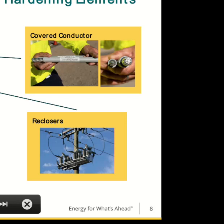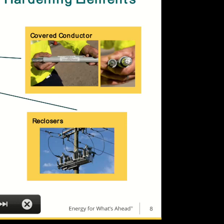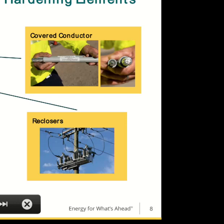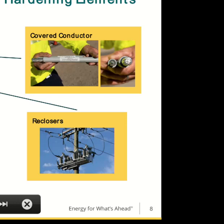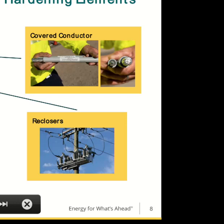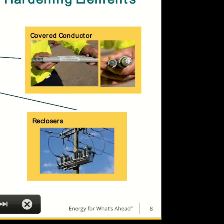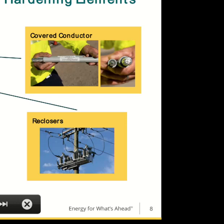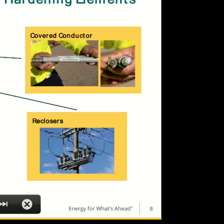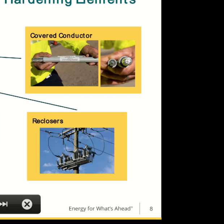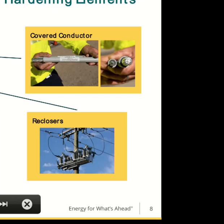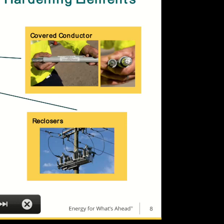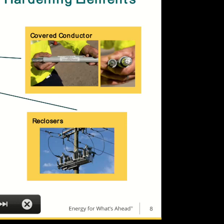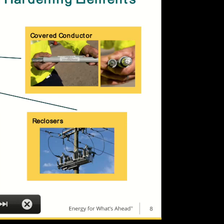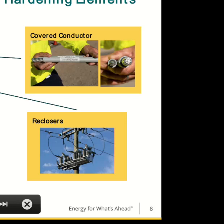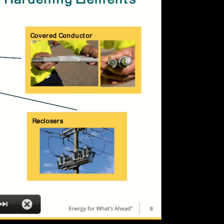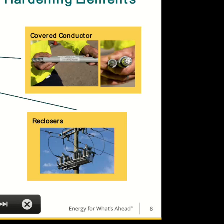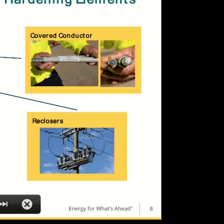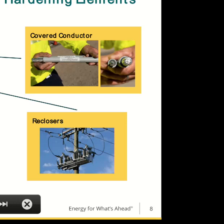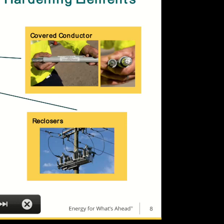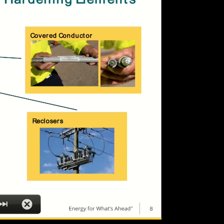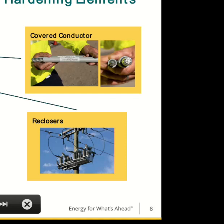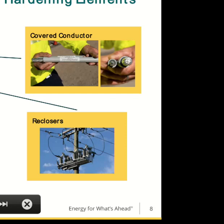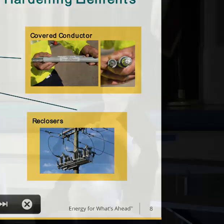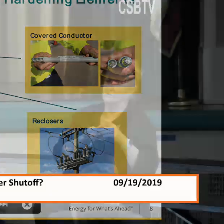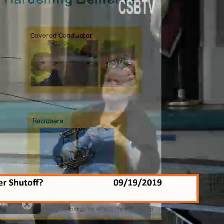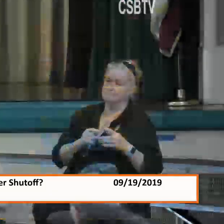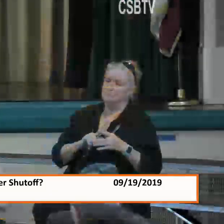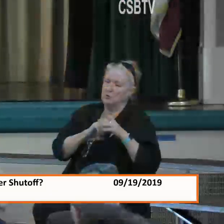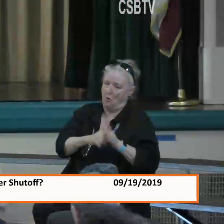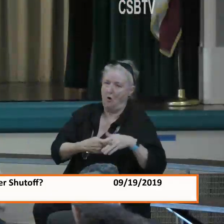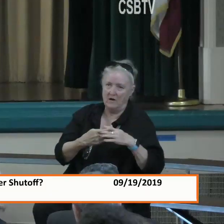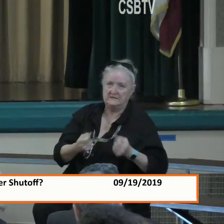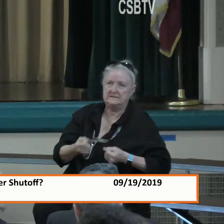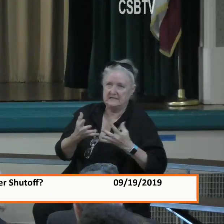the leading cause of ignitions. We are proactively